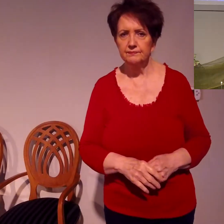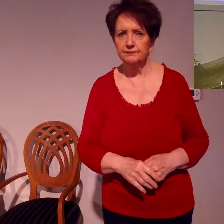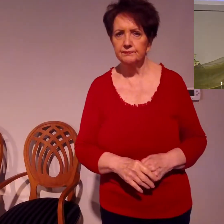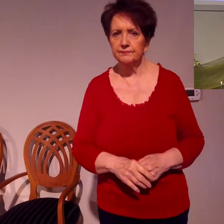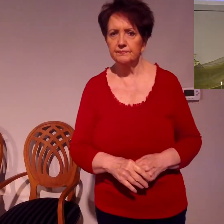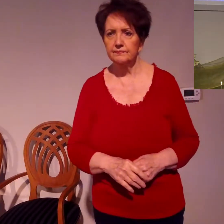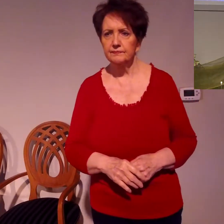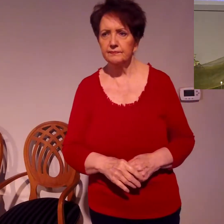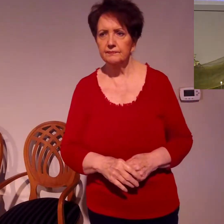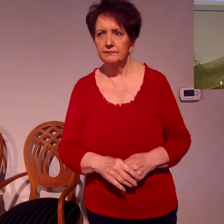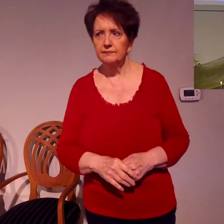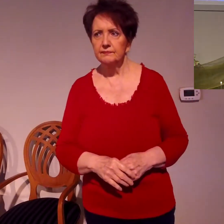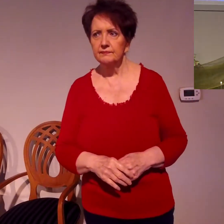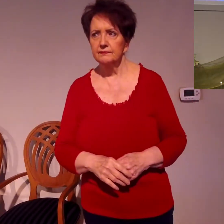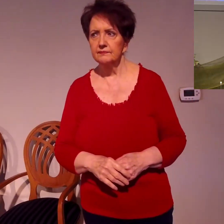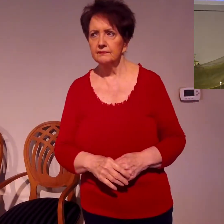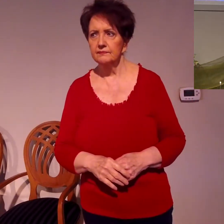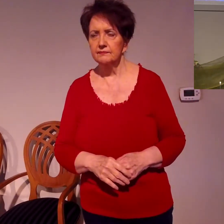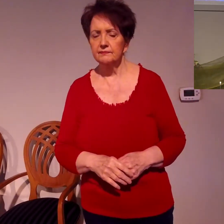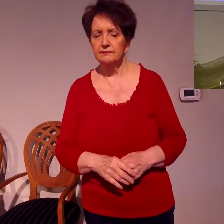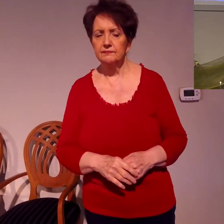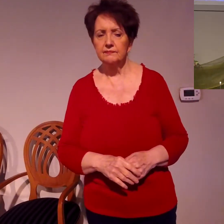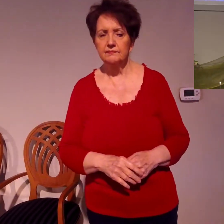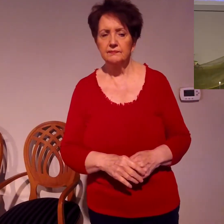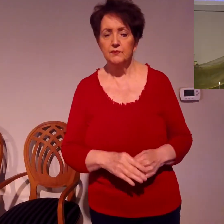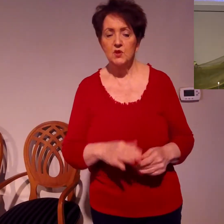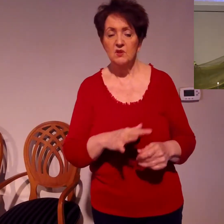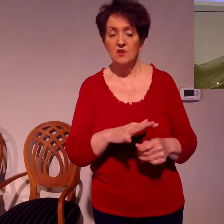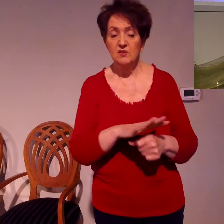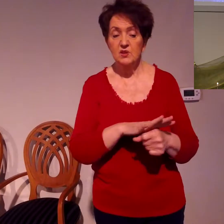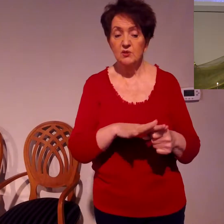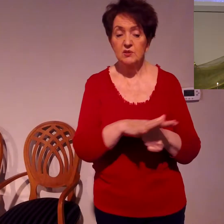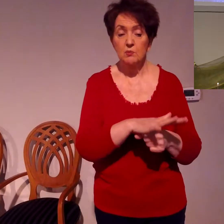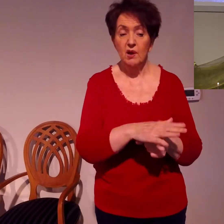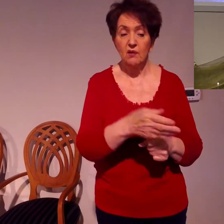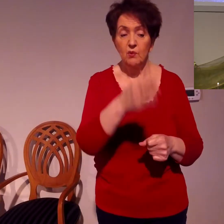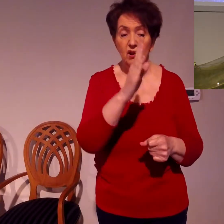I think that's where they get the saying, there's no spot where God is not.